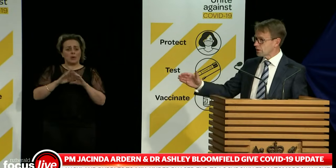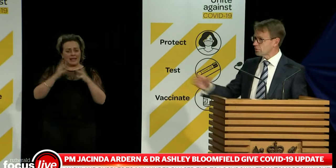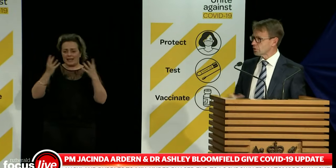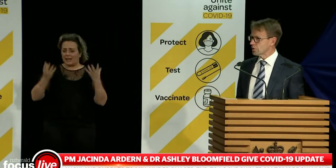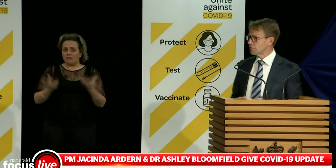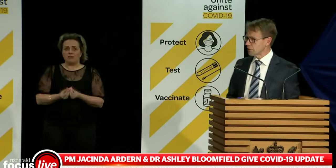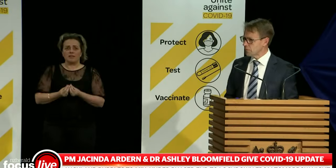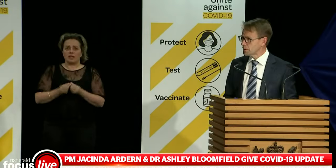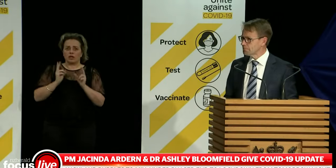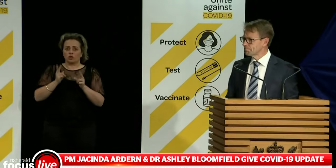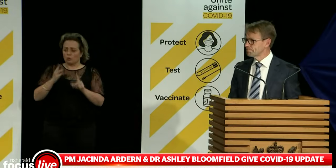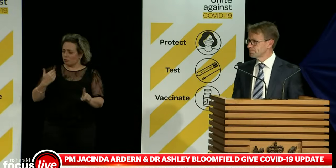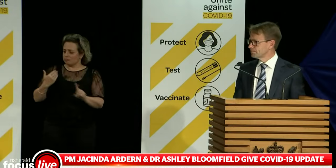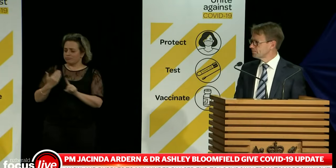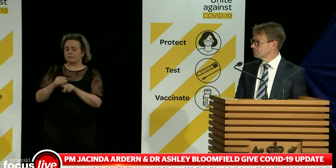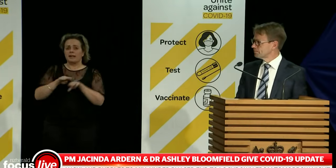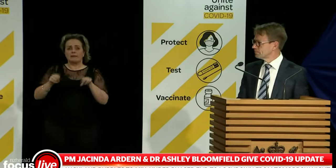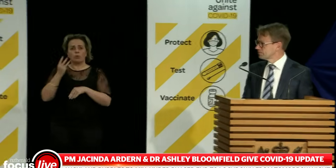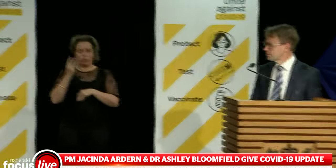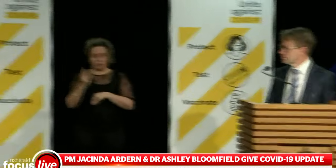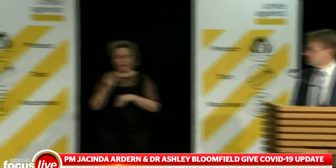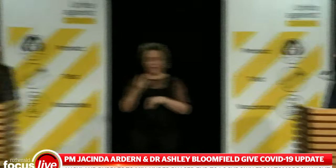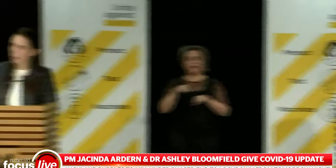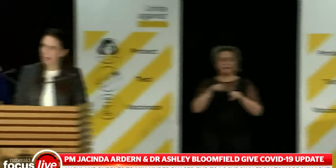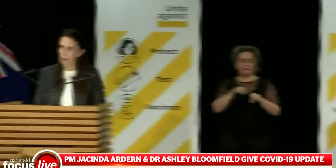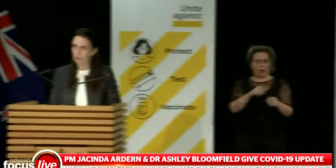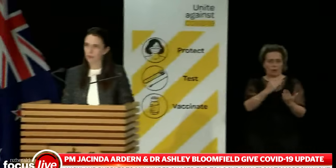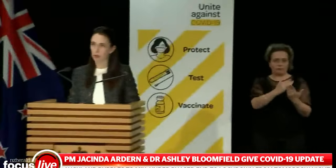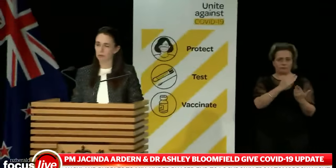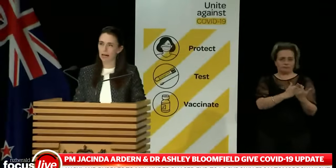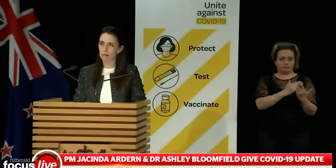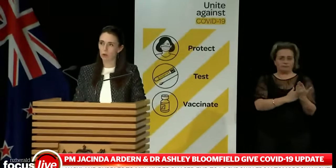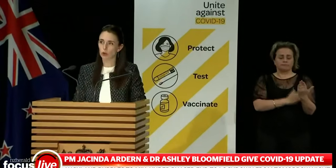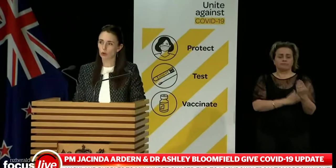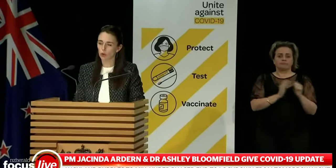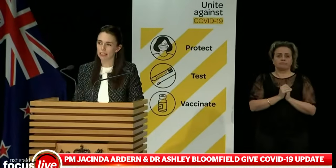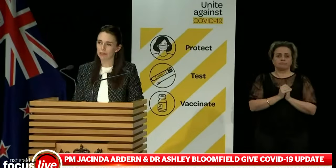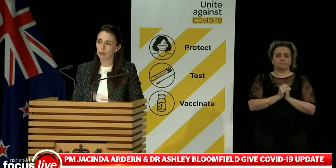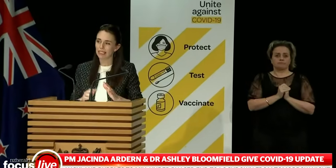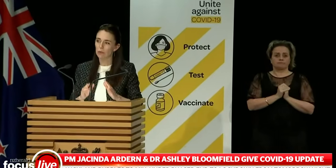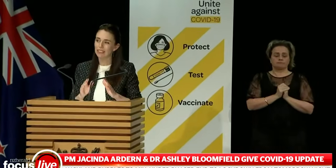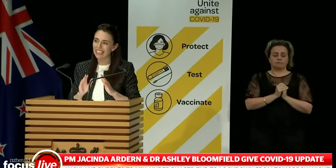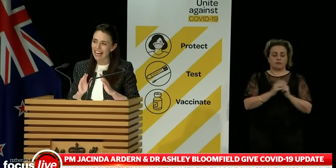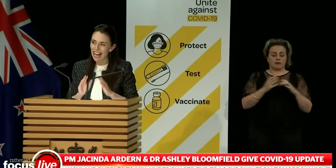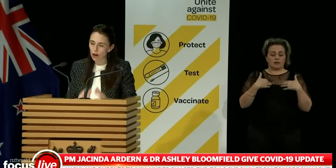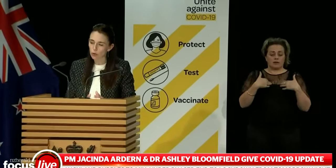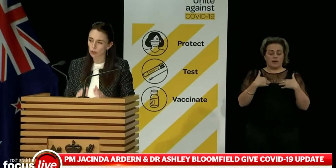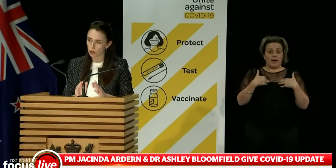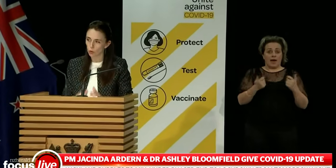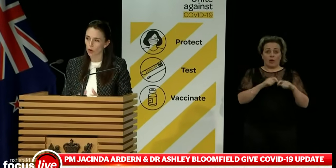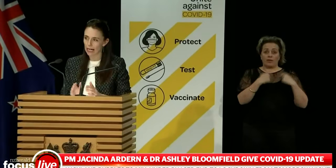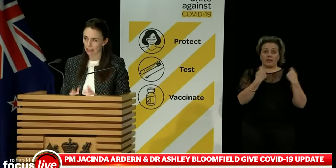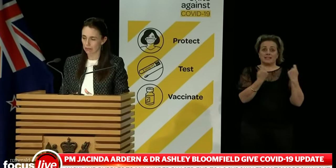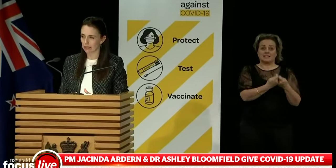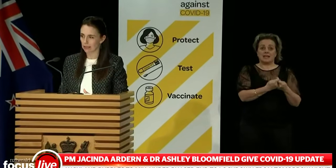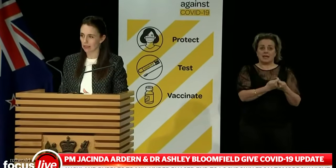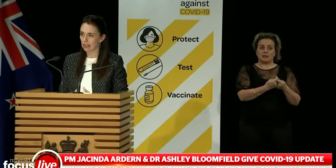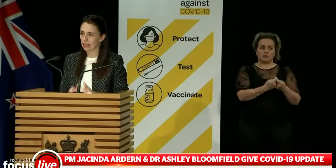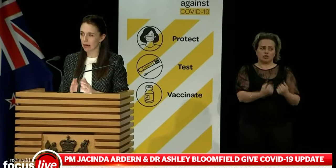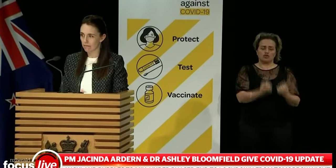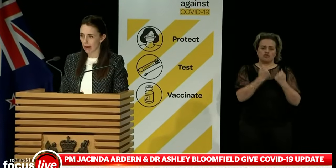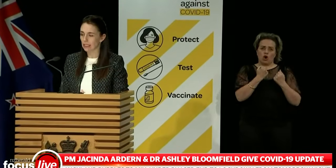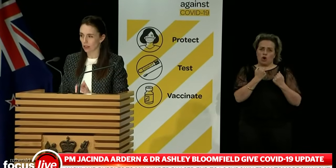the Alert Level 3 framework. If I may, Derek, the point that the public health officials made most strongly was that it was the outdoor